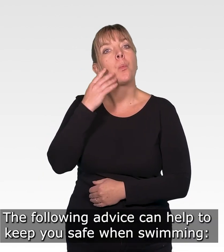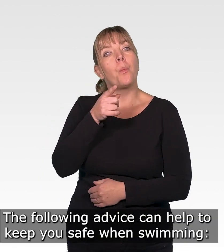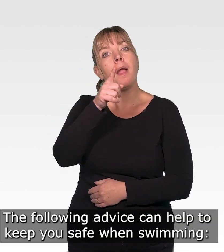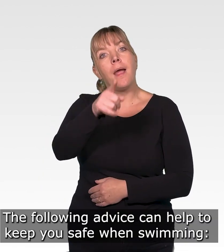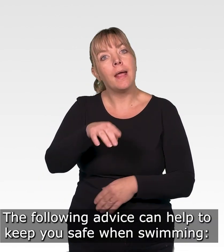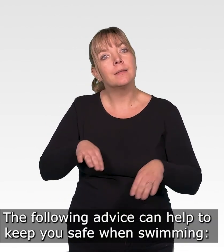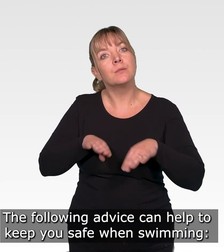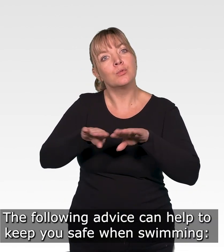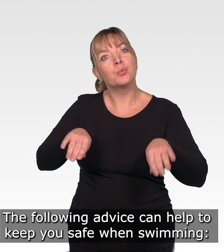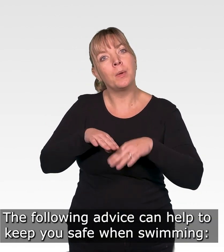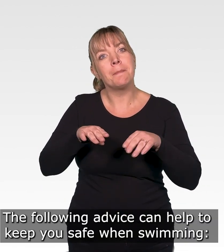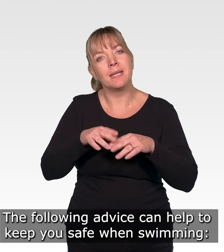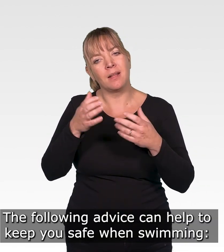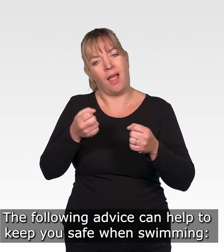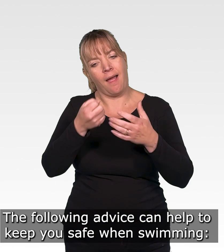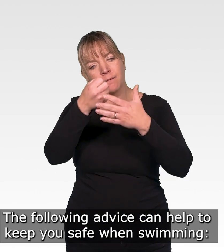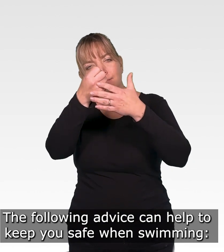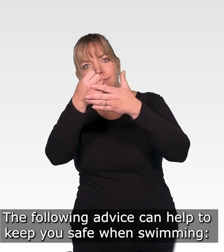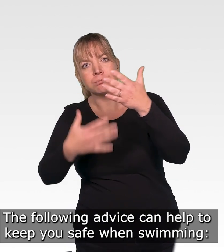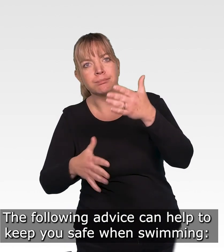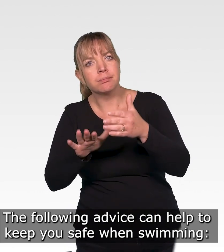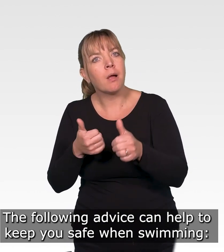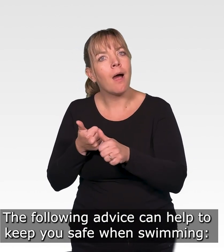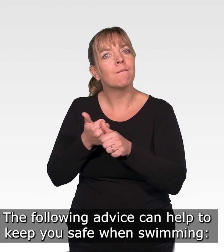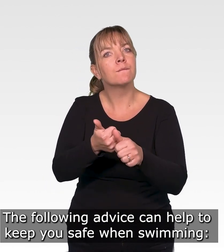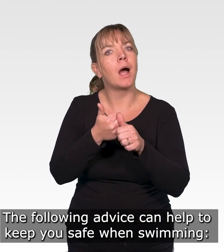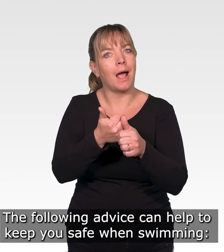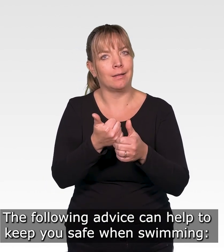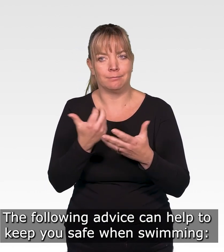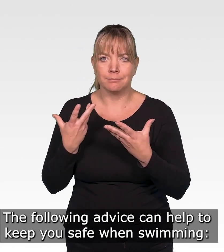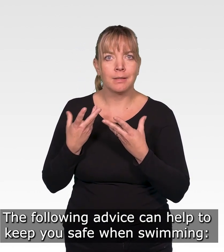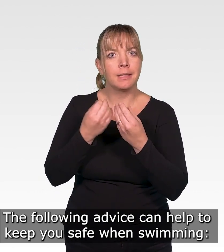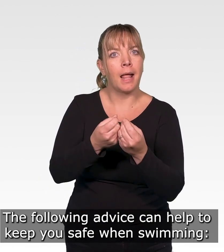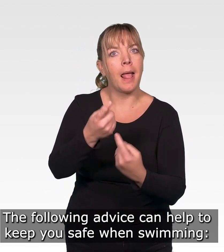The following advice can help to keep you safe when swimming.